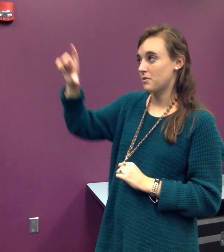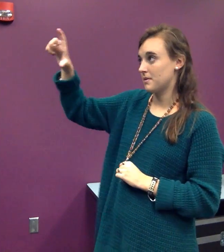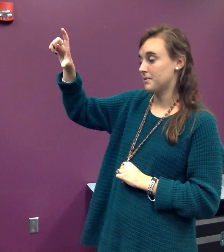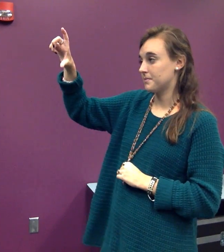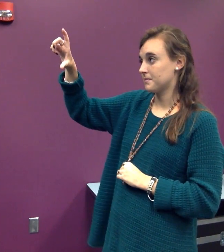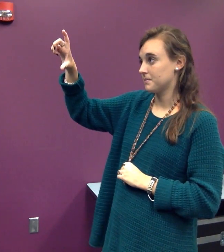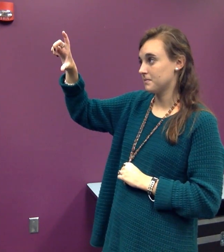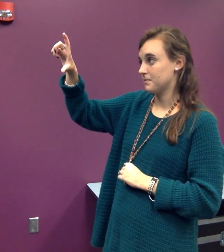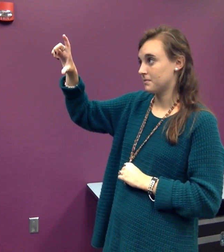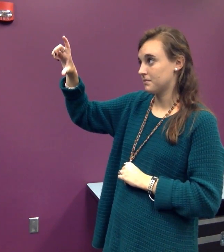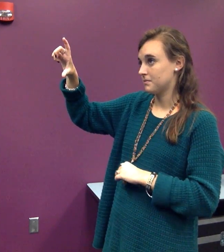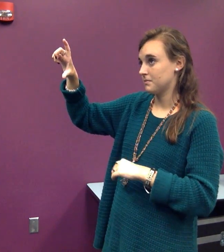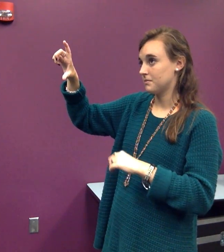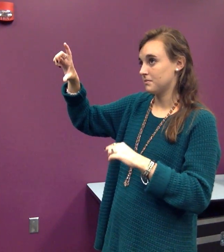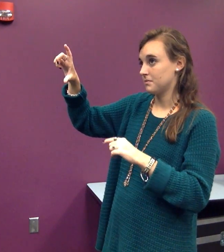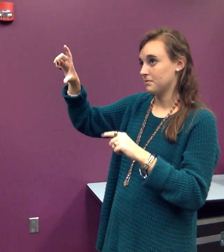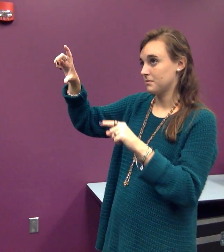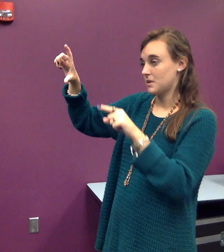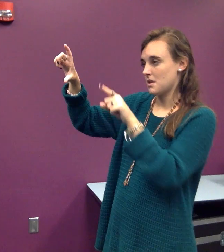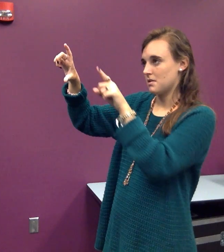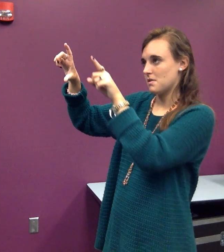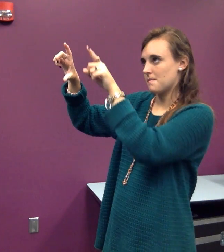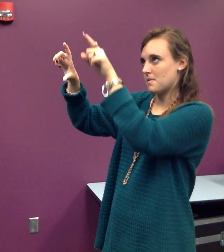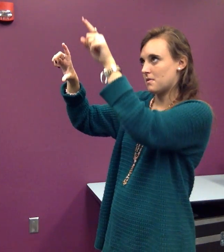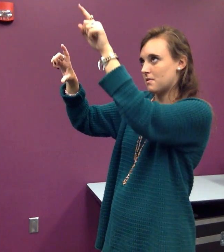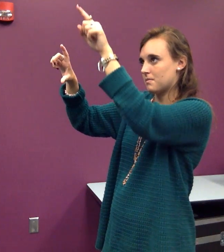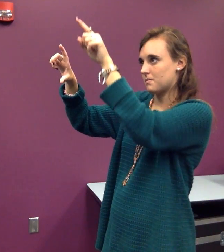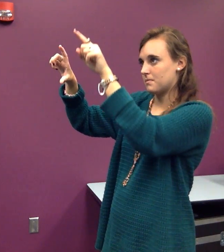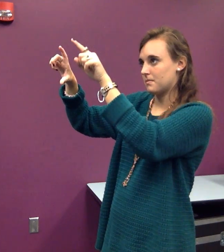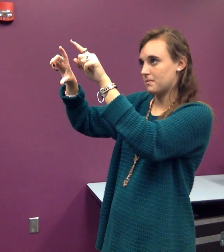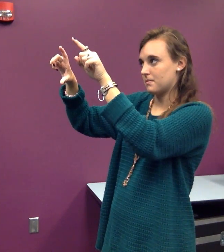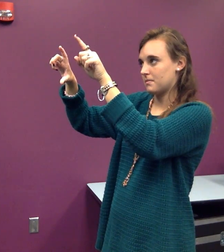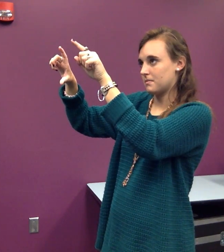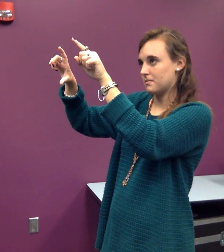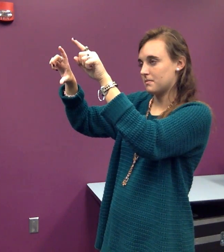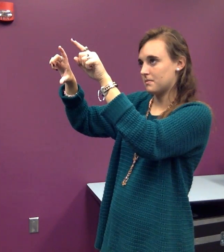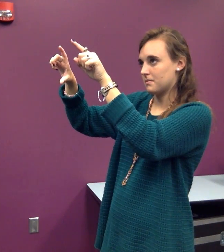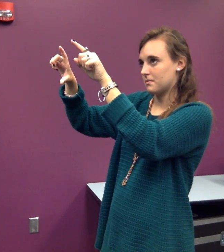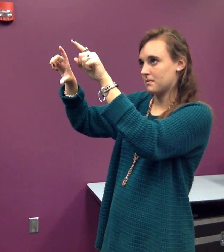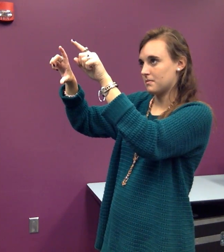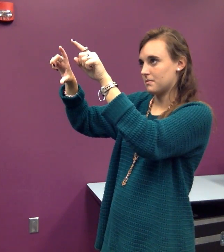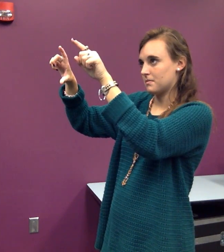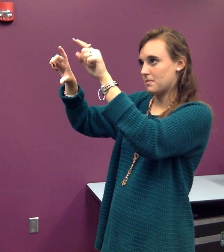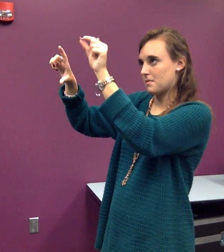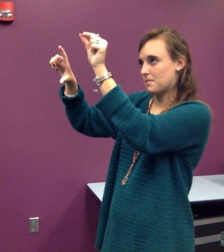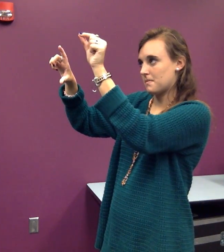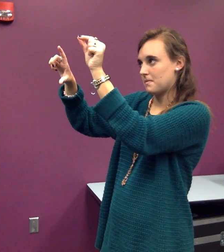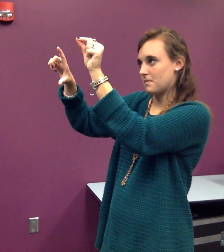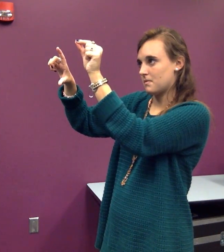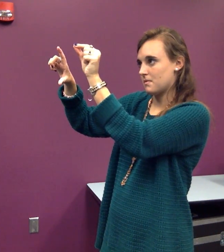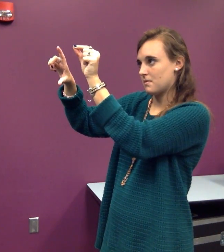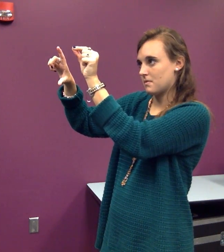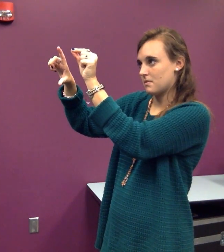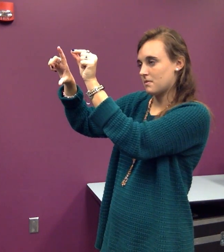until it touches that corner right there. And then I draw this line